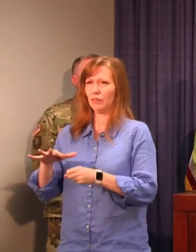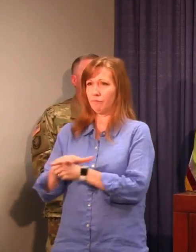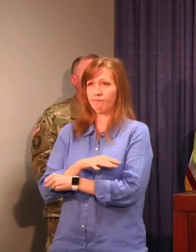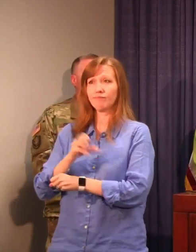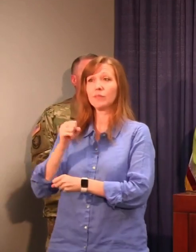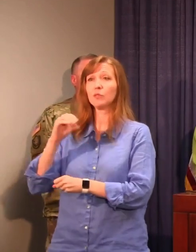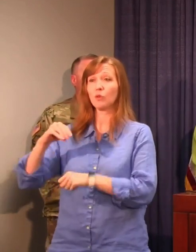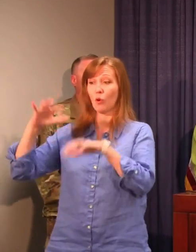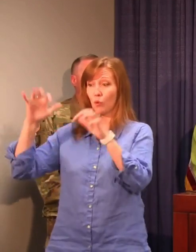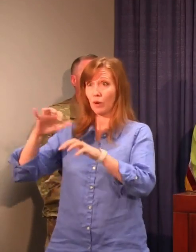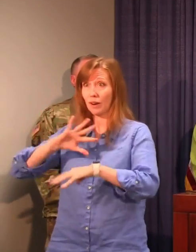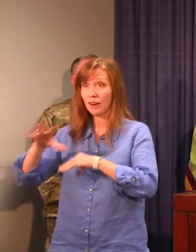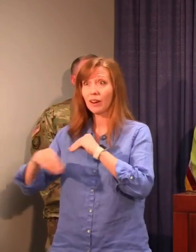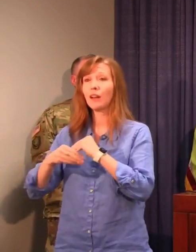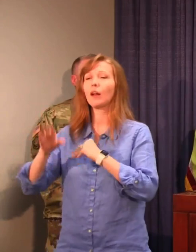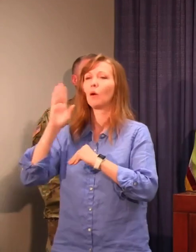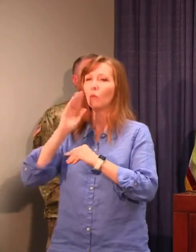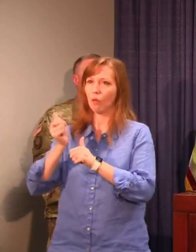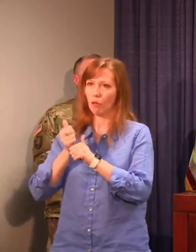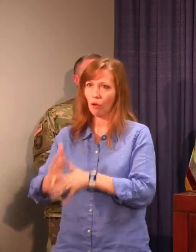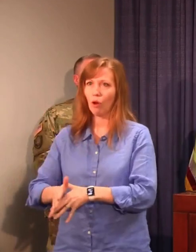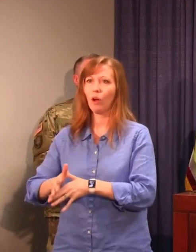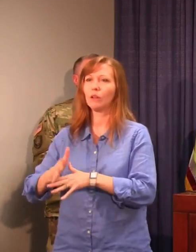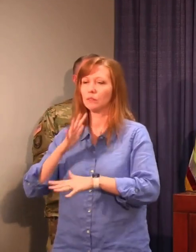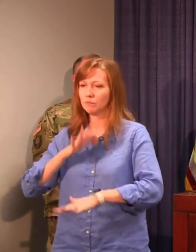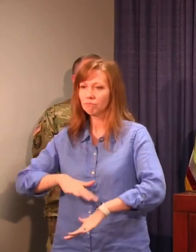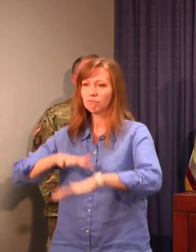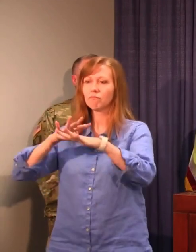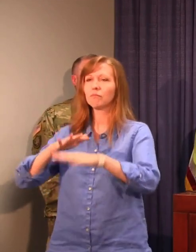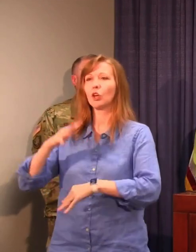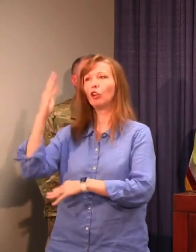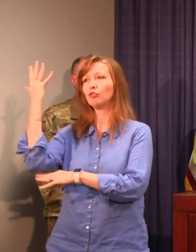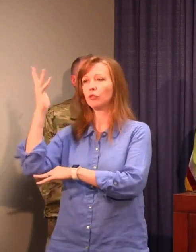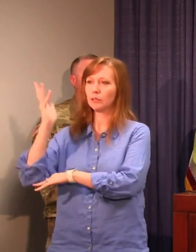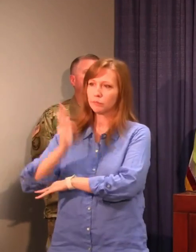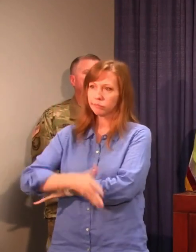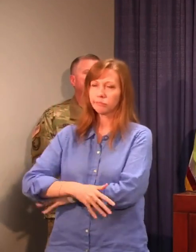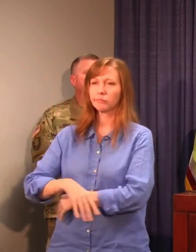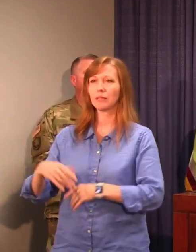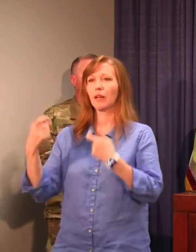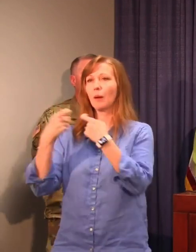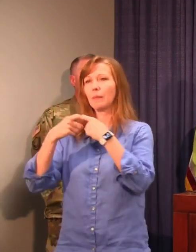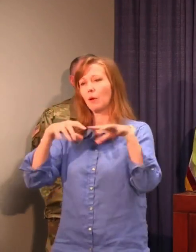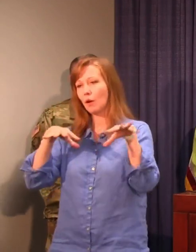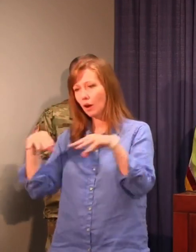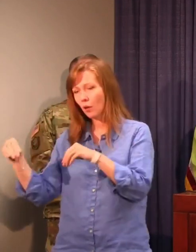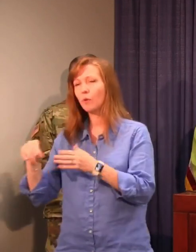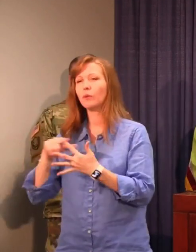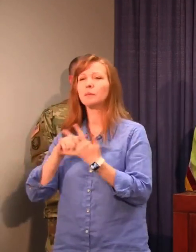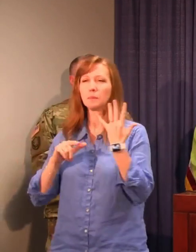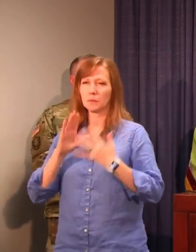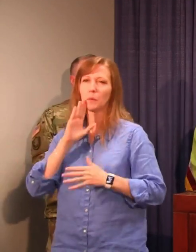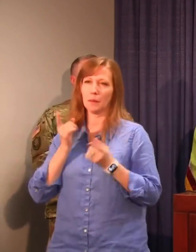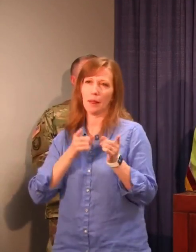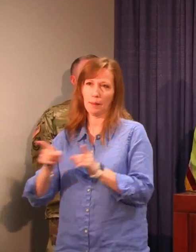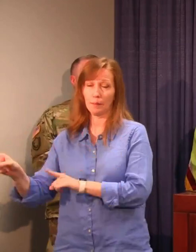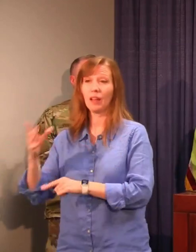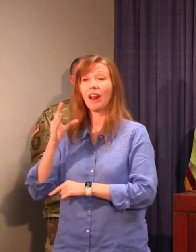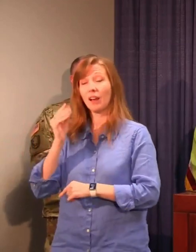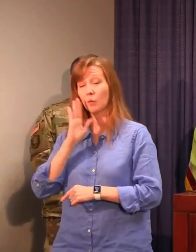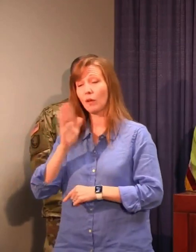uprooted. You're going to have additional power outages. So we're looking for those things. And there also is an elevated risk of